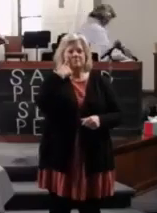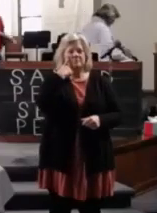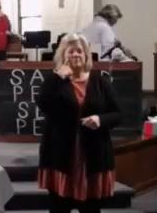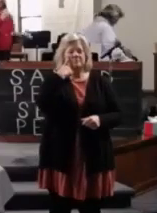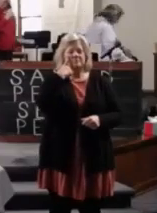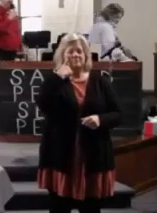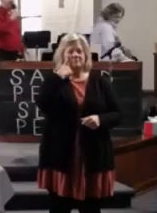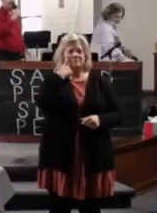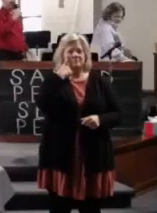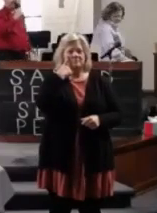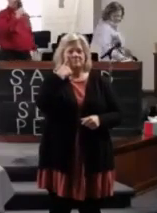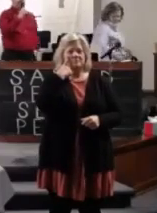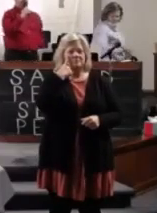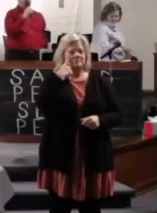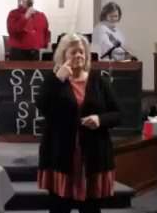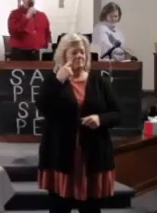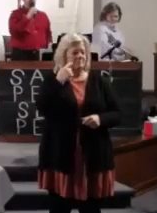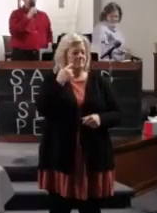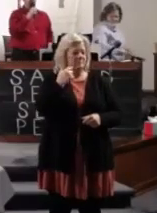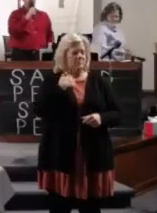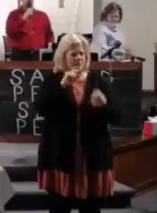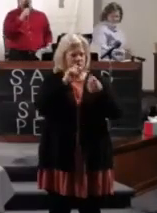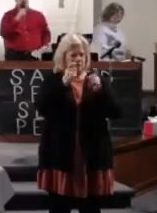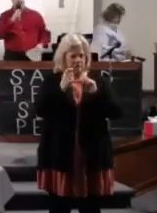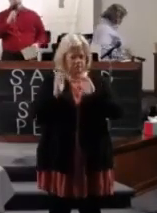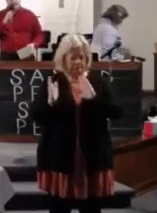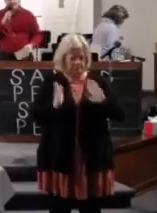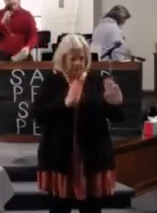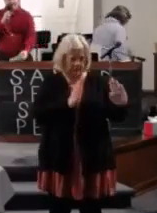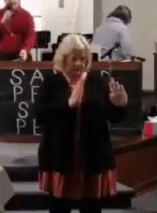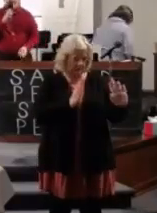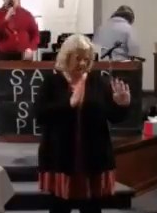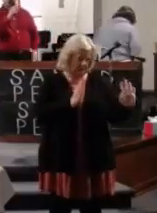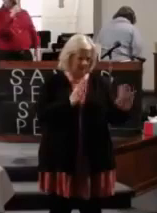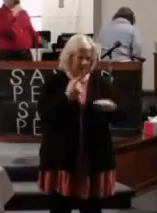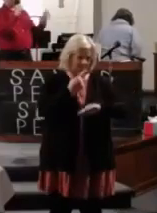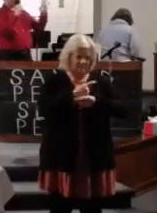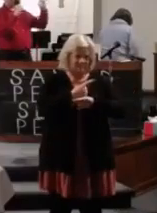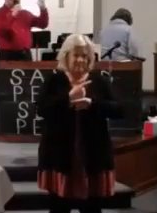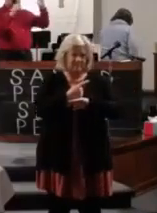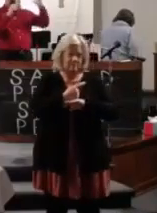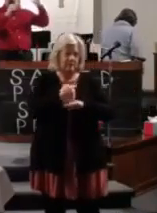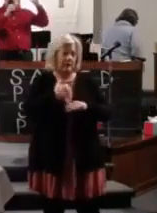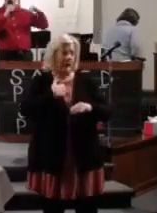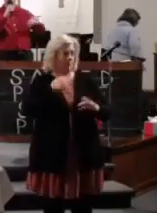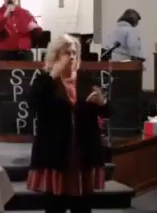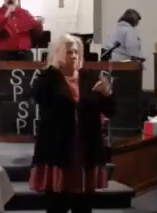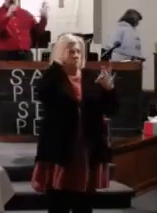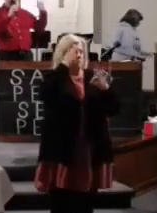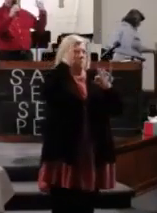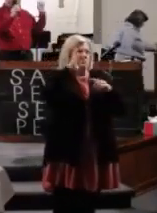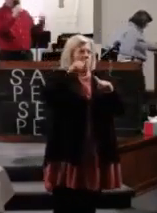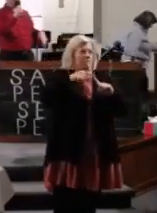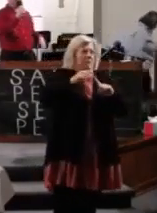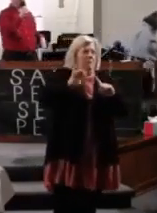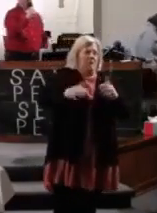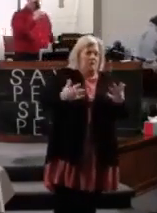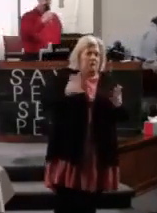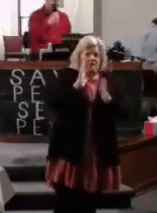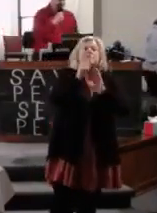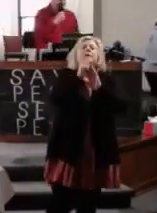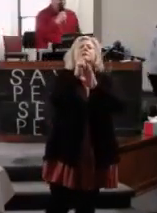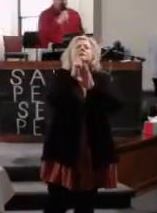So a little bit different. We had a change in plans today, or a change in that I didn't know about until about 5 minutes ago.